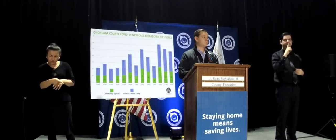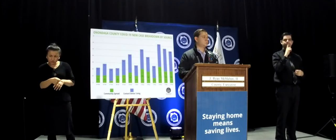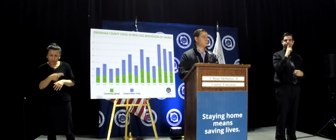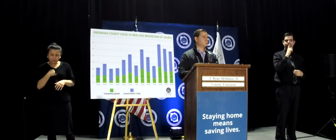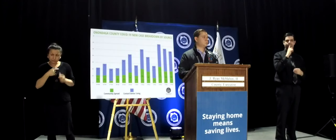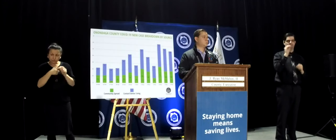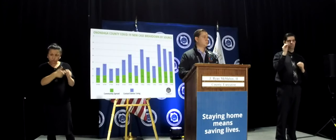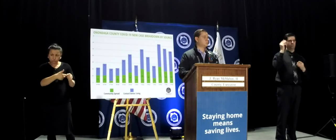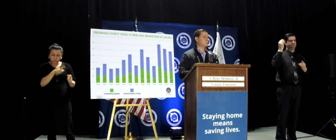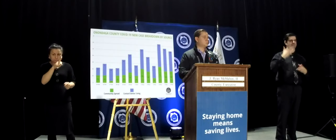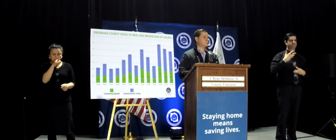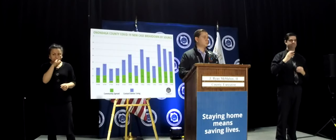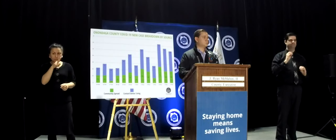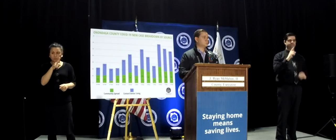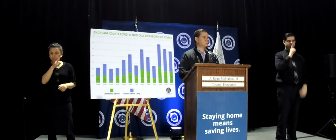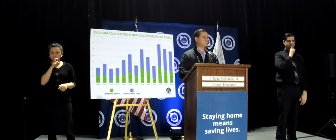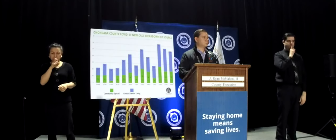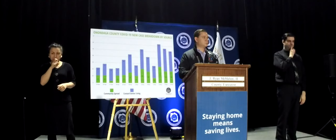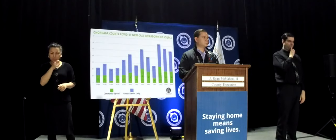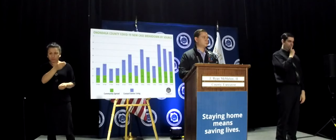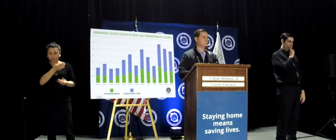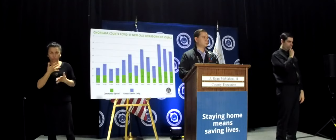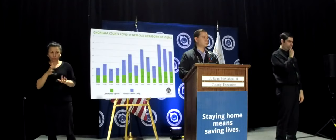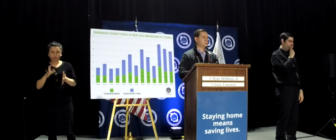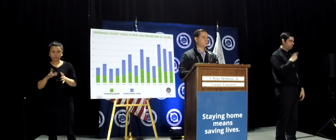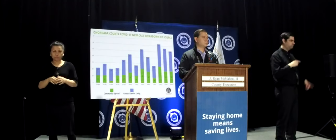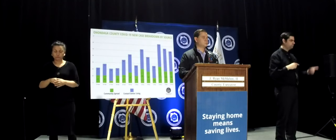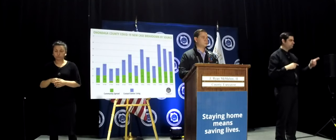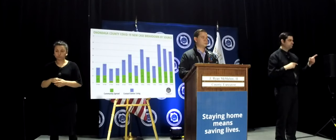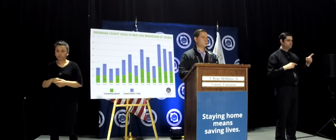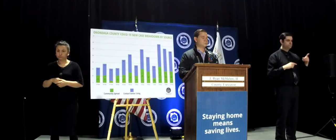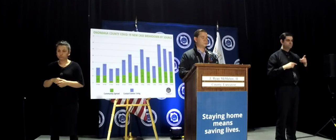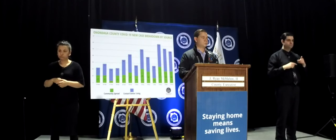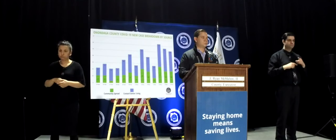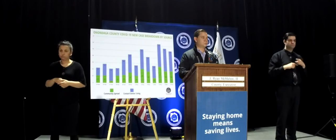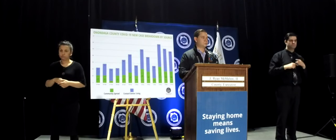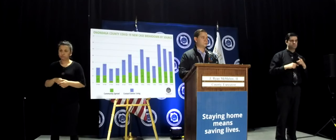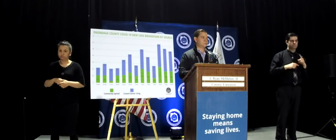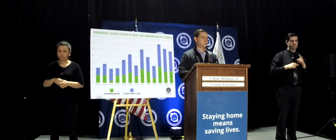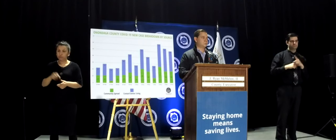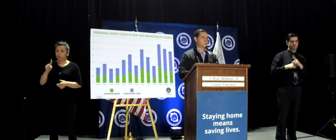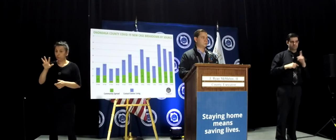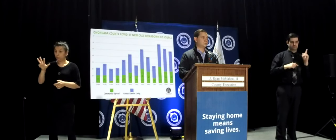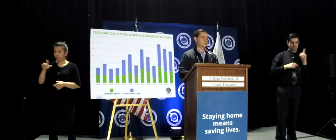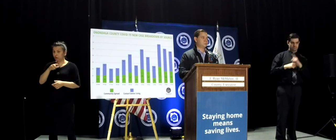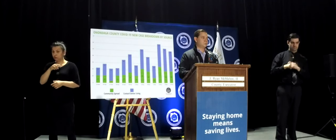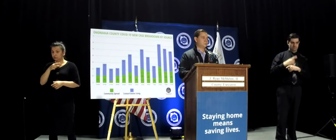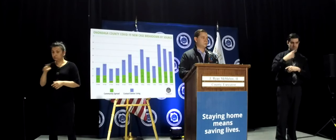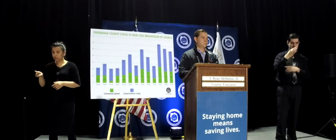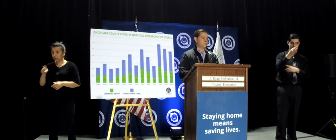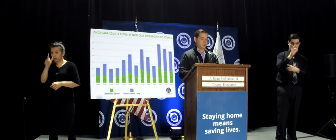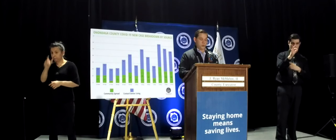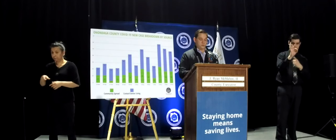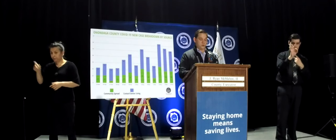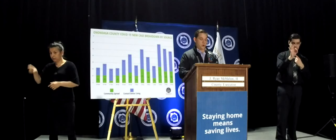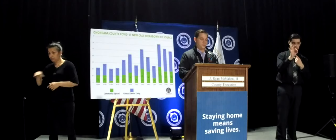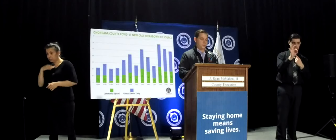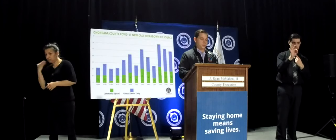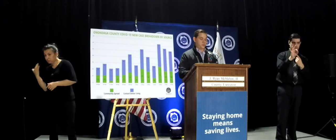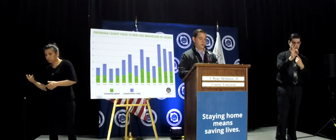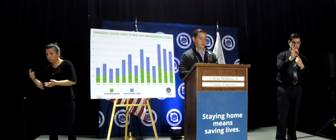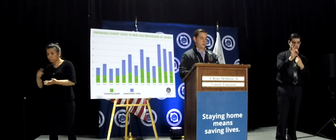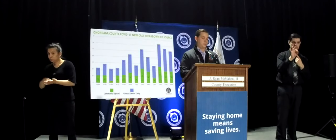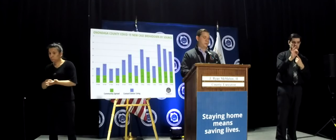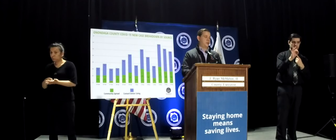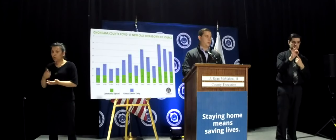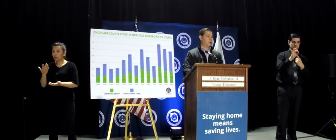Do you have any more information on when the 19 that you reported yesterday, like over what time period those happened? We have no